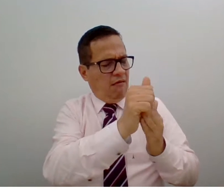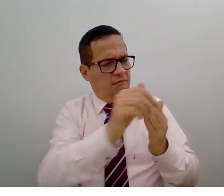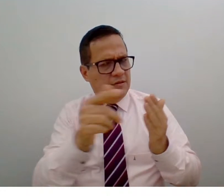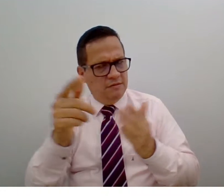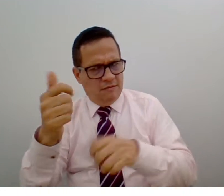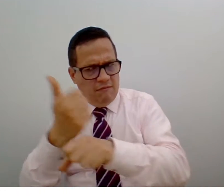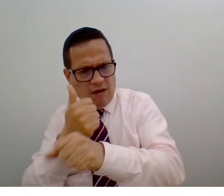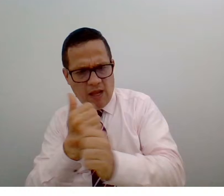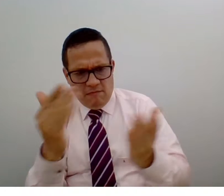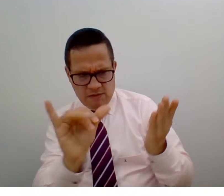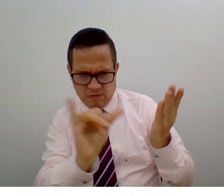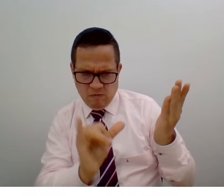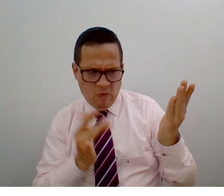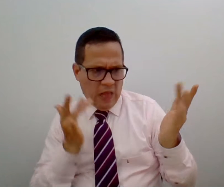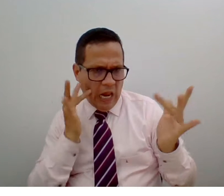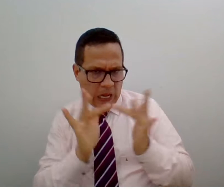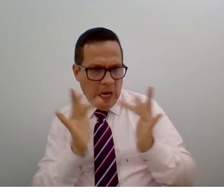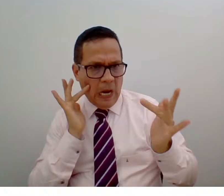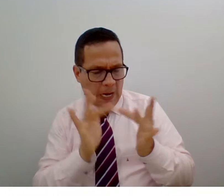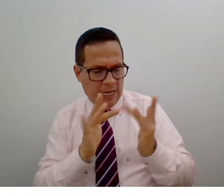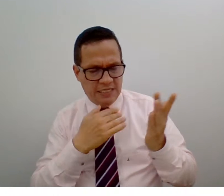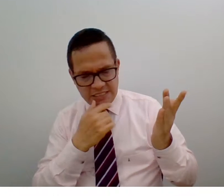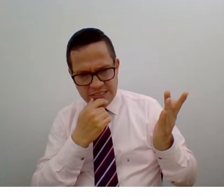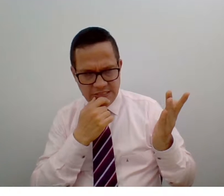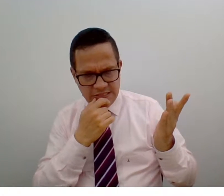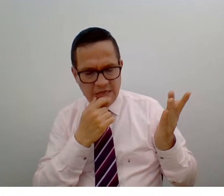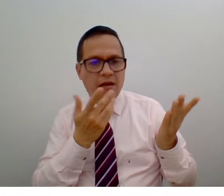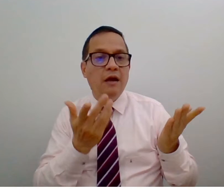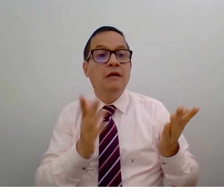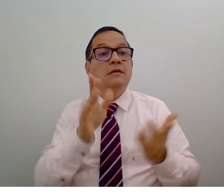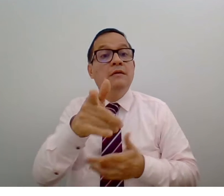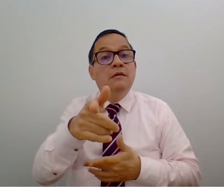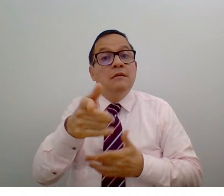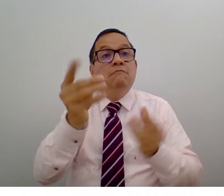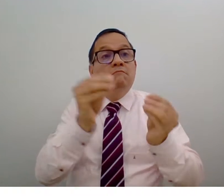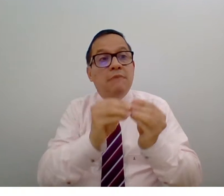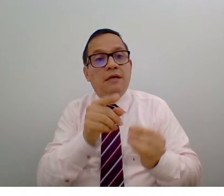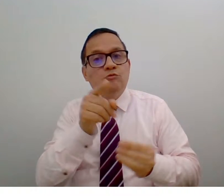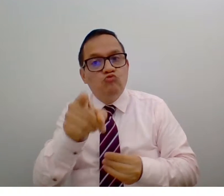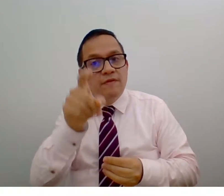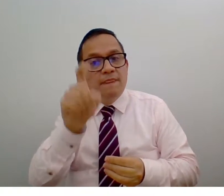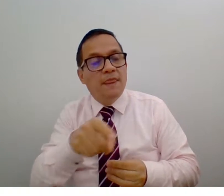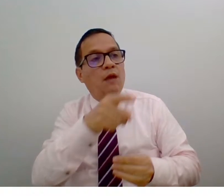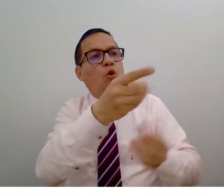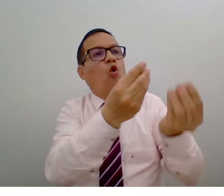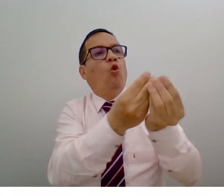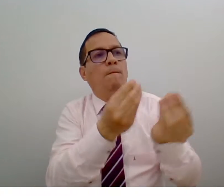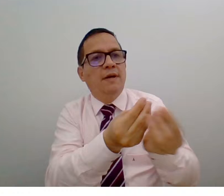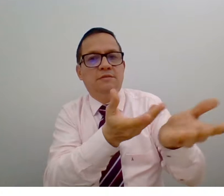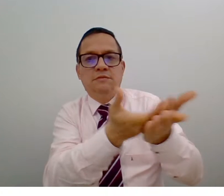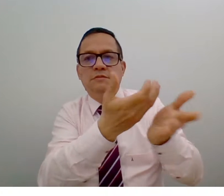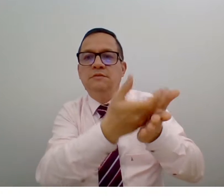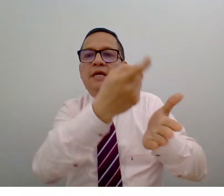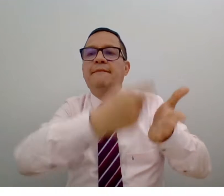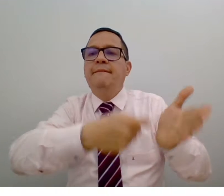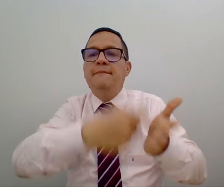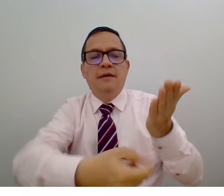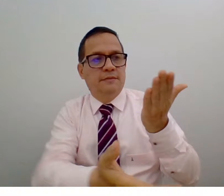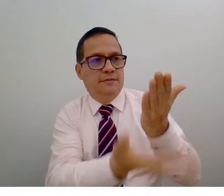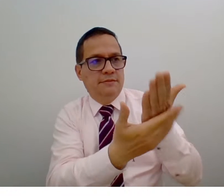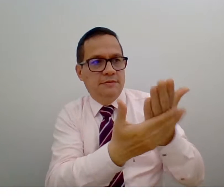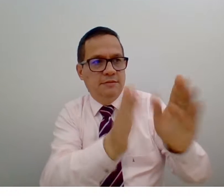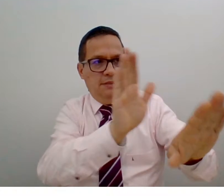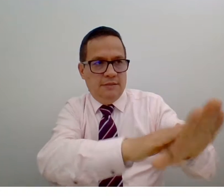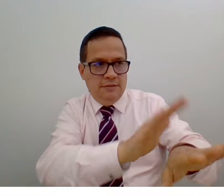guide. Each student must feedback or comment to one of his/her partner's contributions